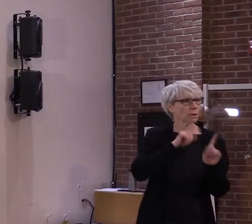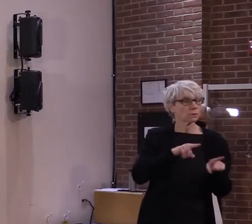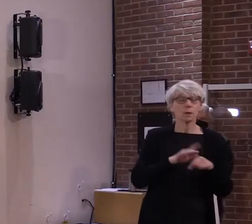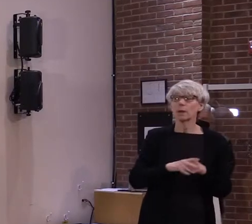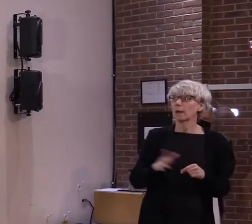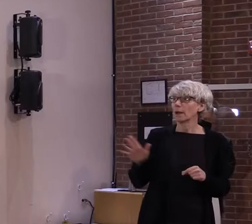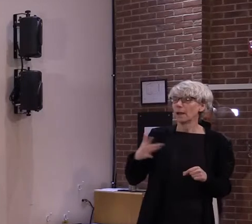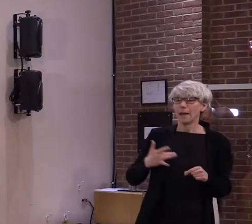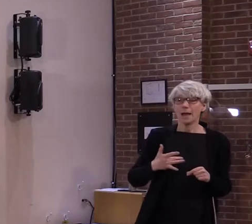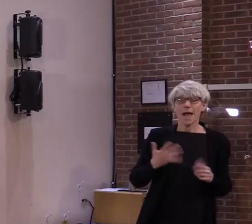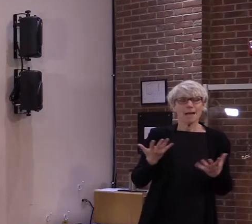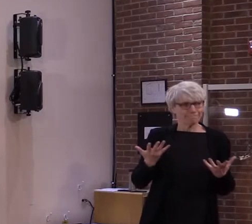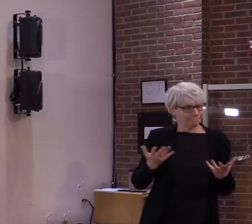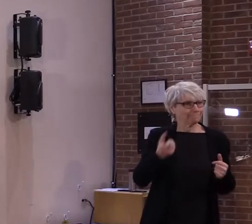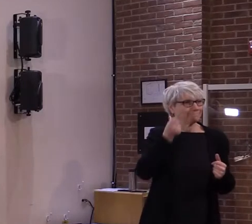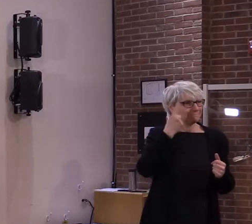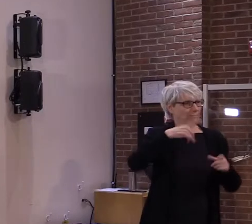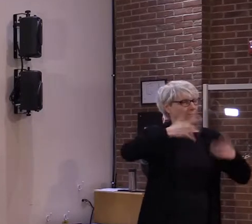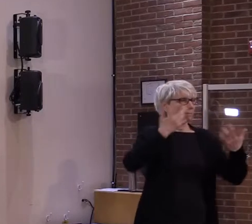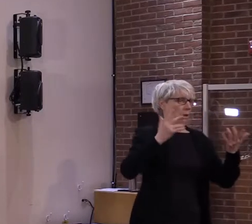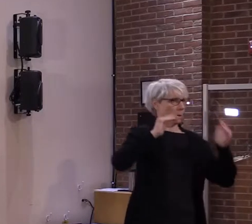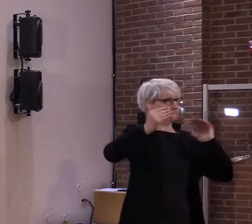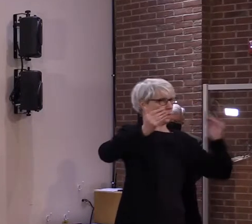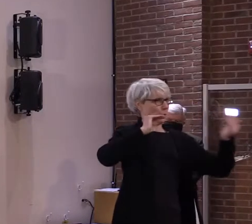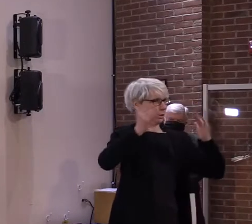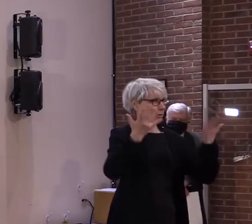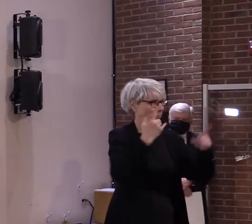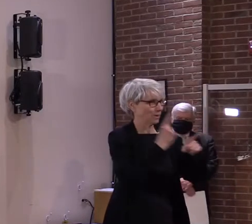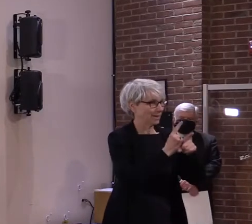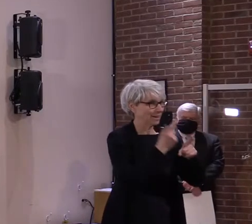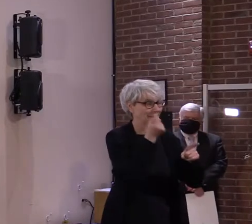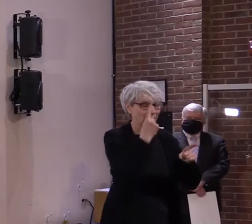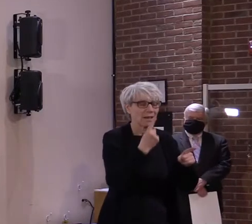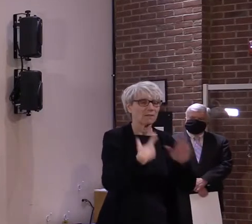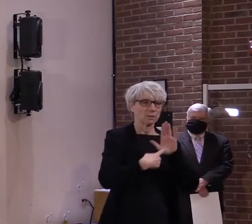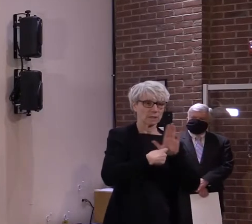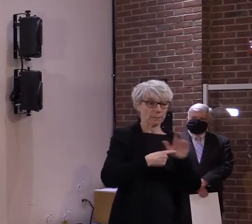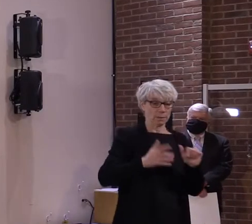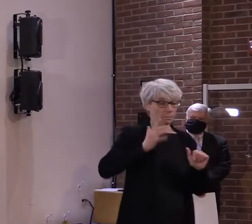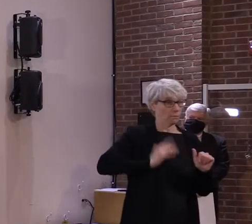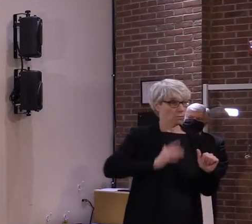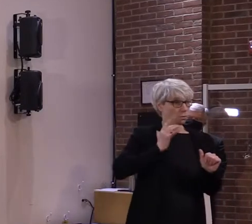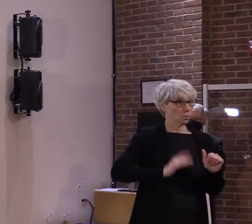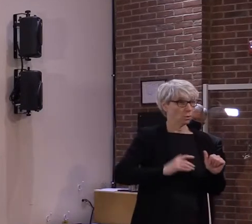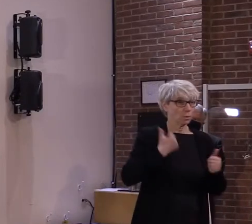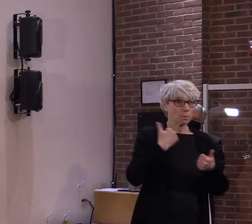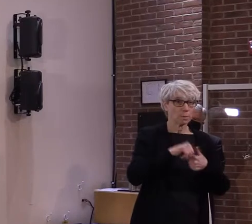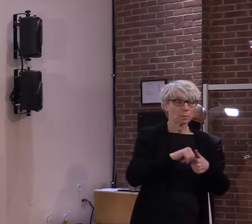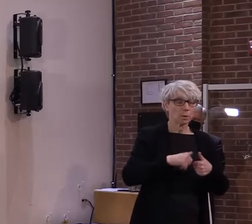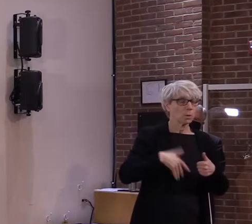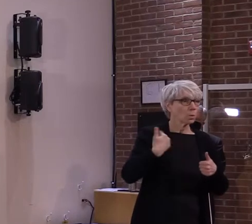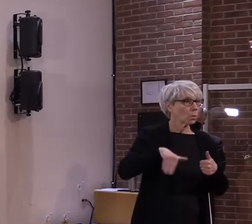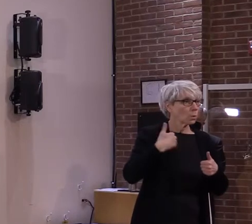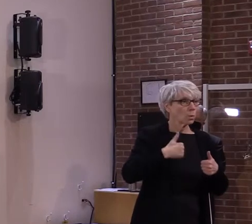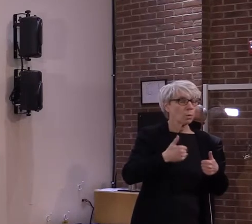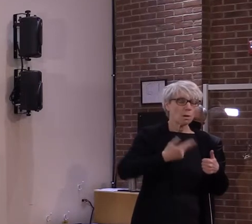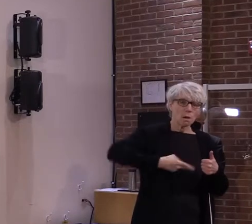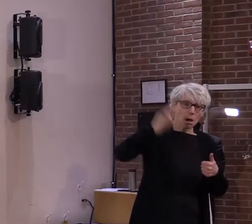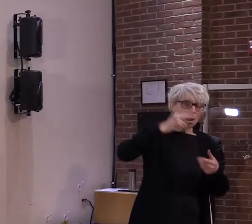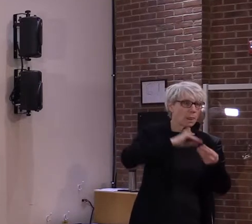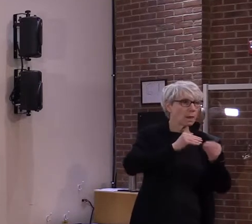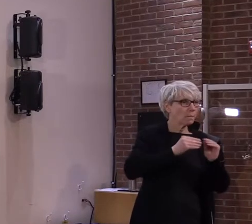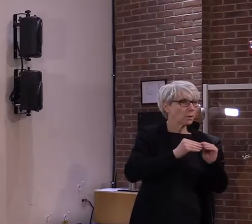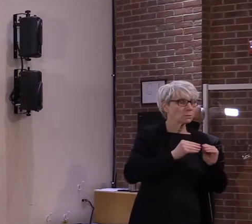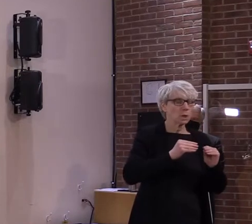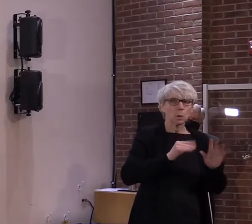it's all relative. So obviously when we had our cases in the past and didn't have a vaccine to